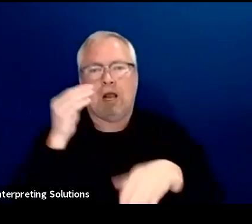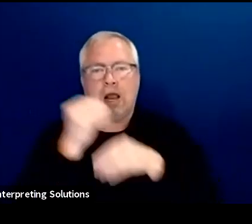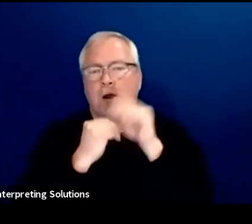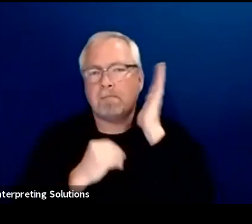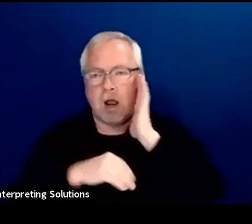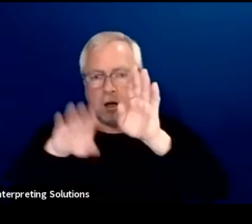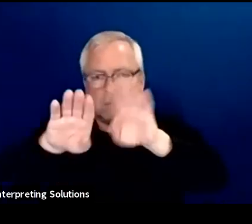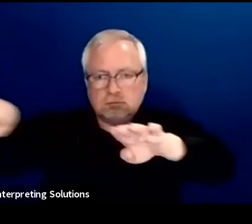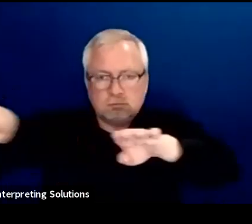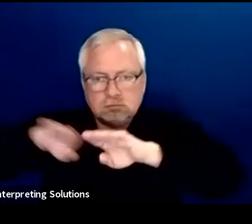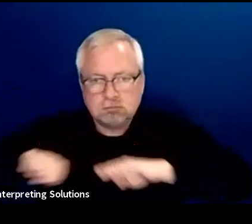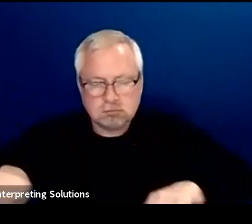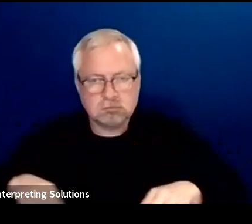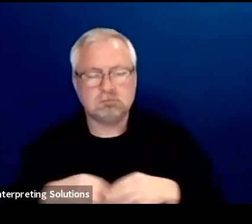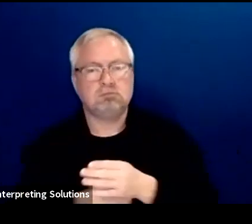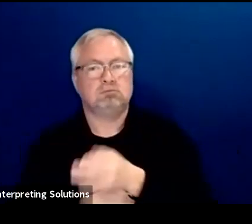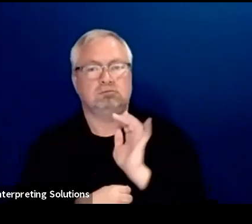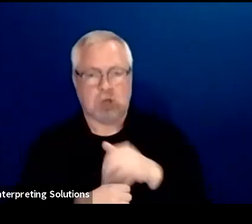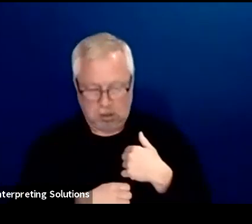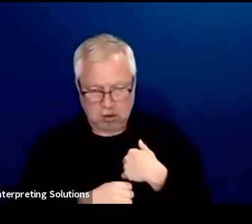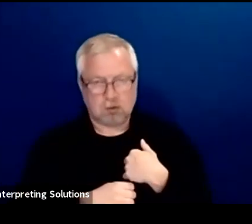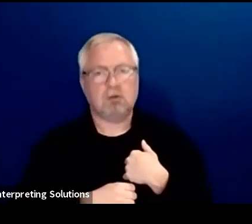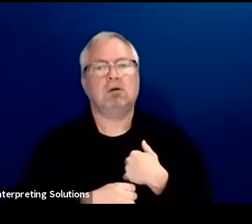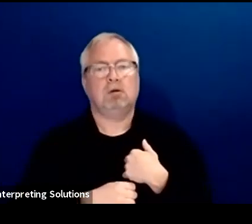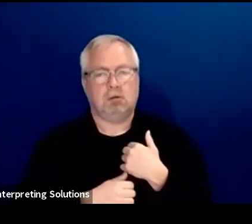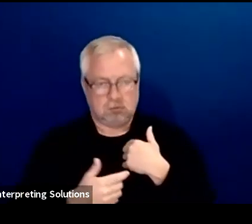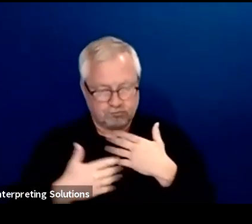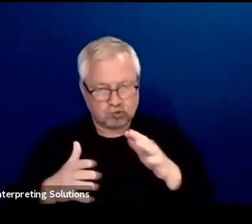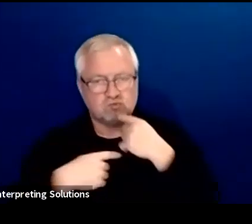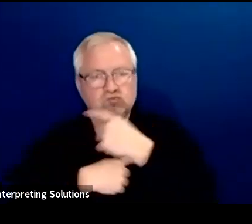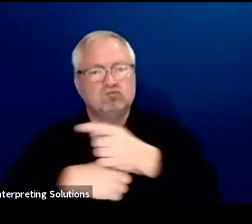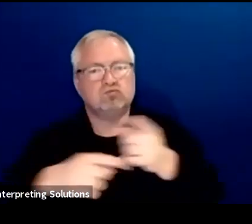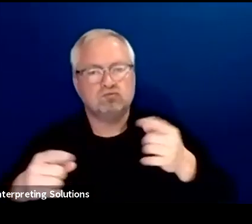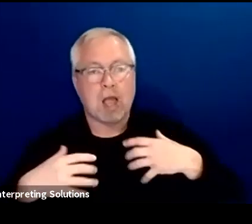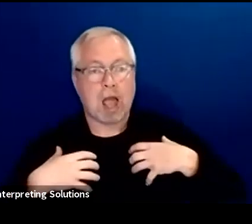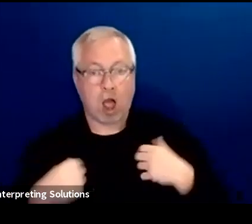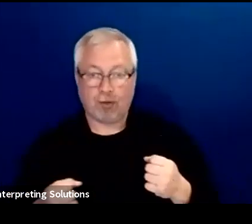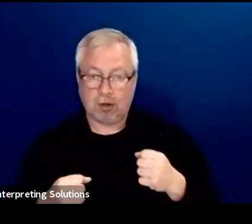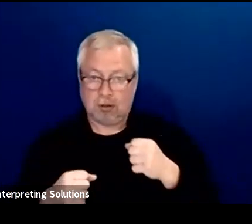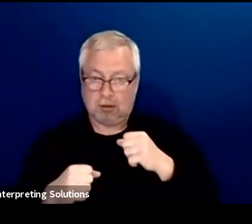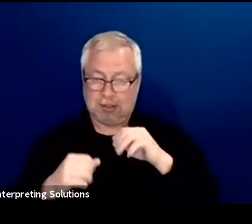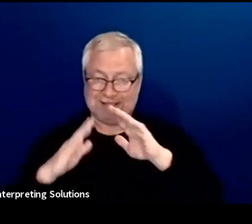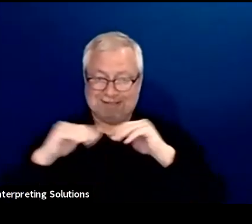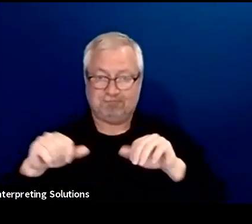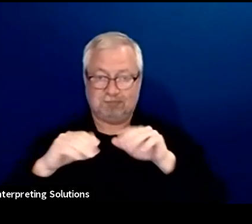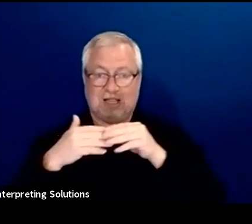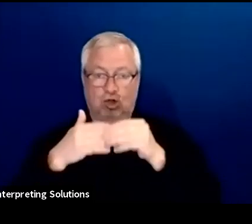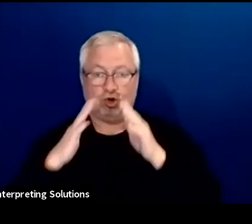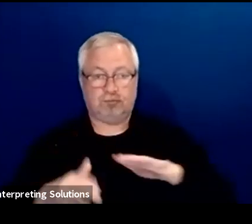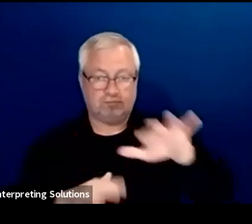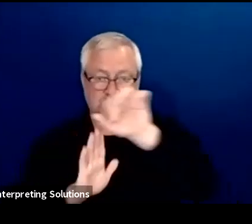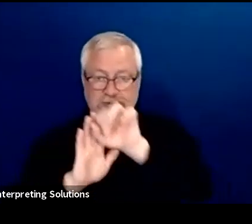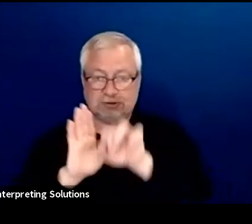health system leadership in the state, as well as the public health folks, still believe there's going to be a surge, and still believe we're going to